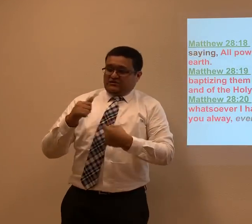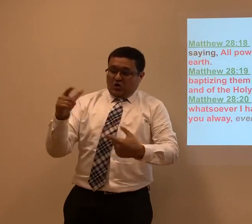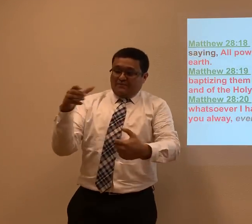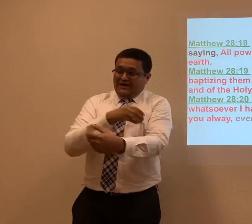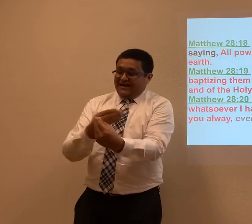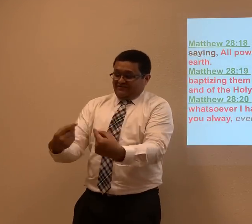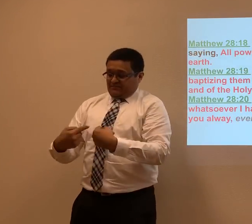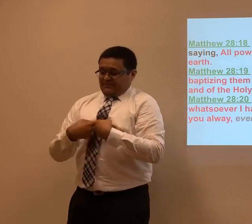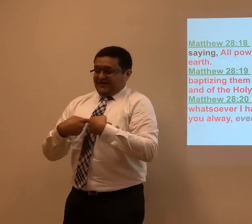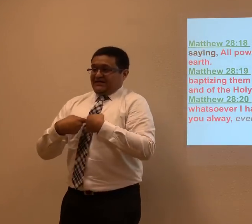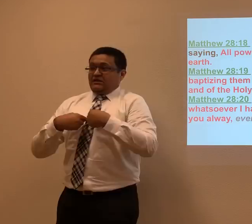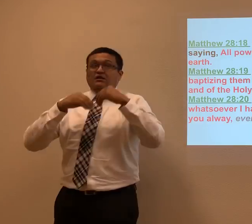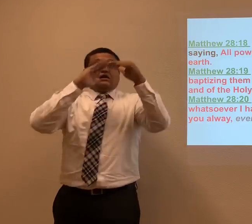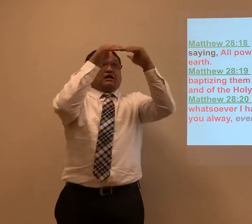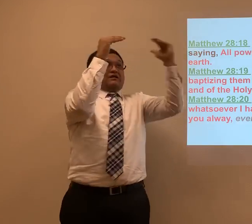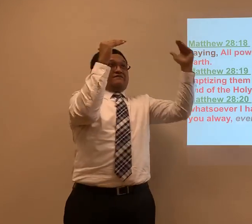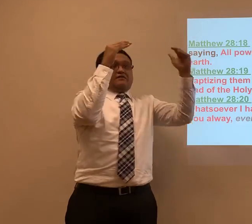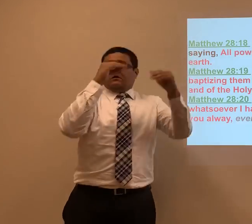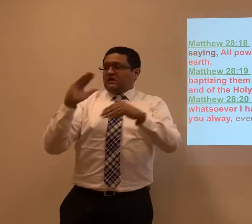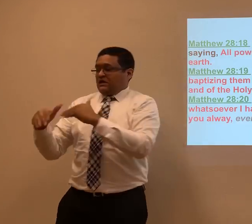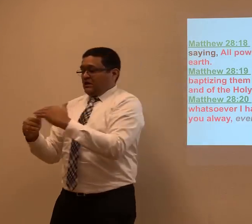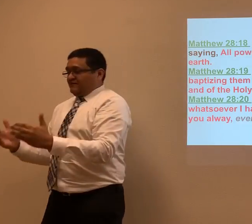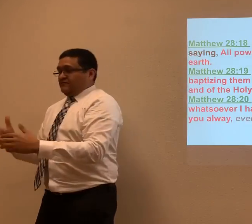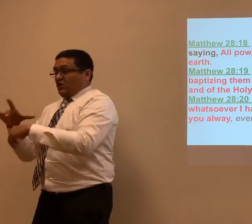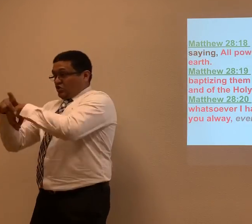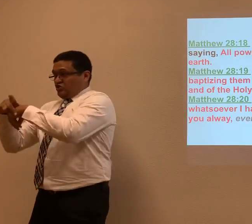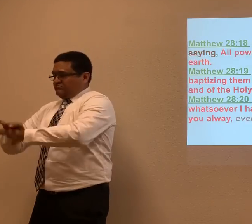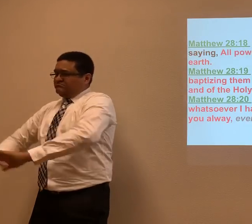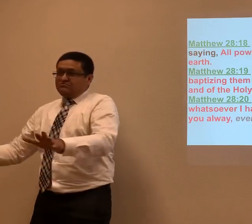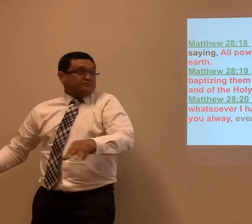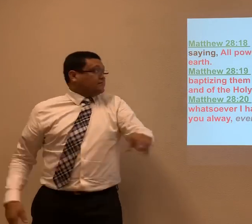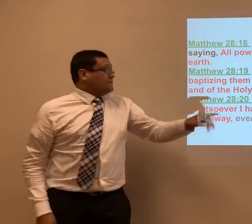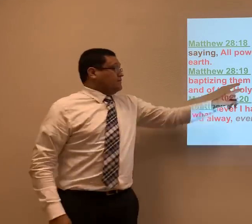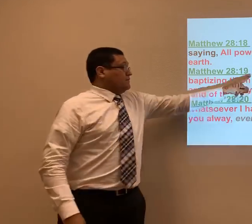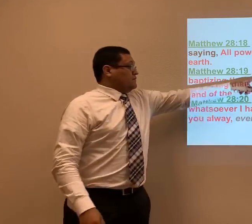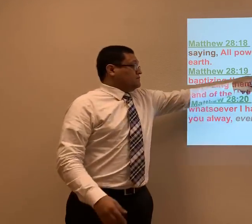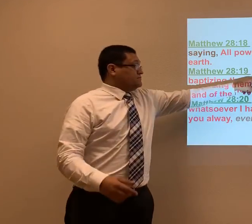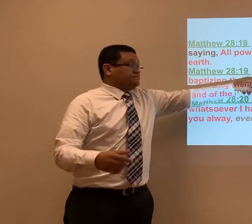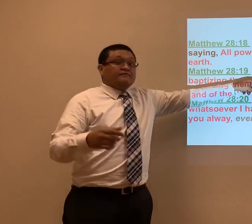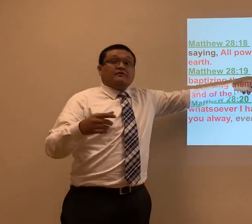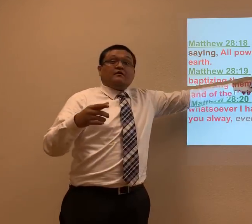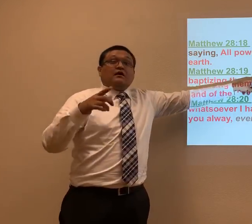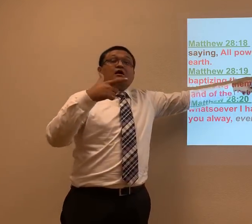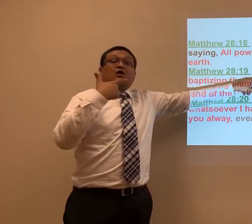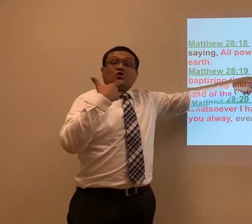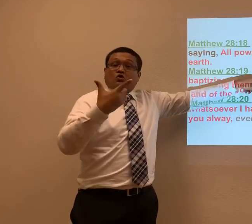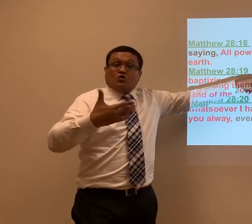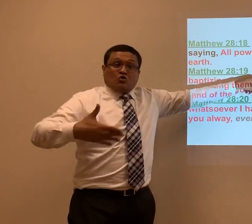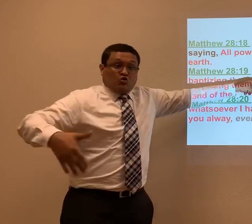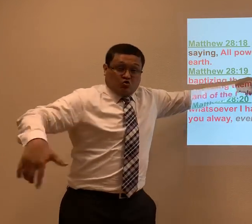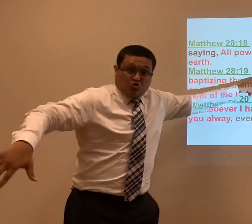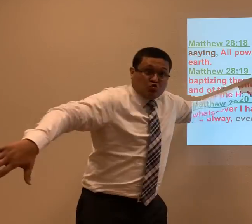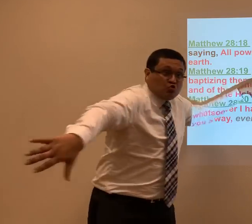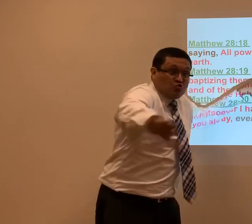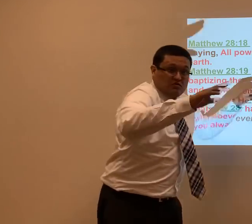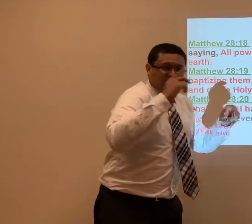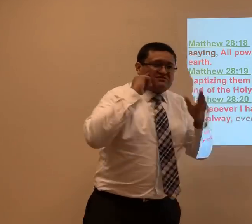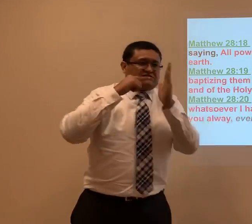So it says, all power is given unto me in heaven and in earth. The next verse, 28:19, says,